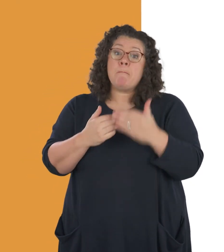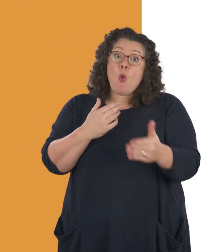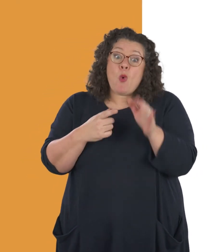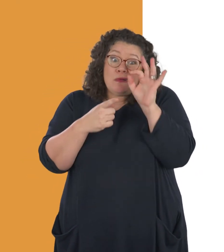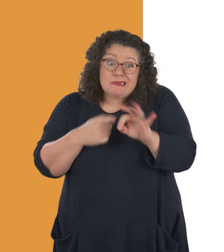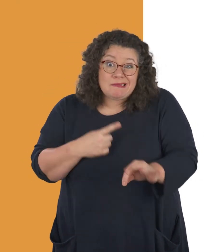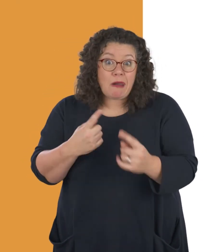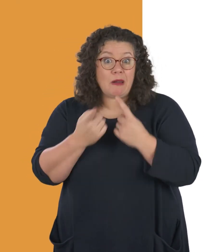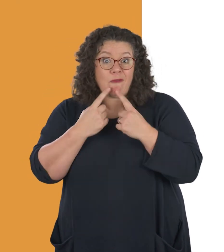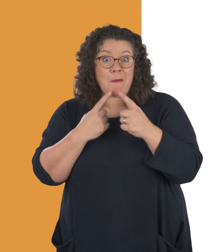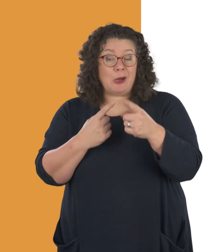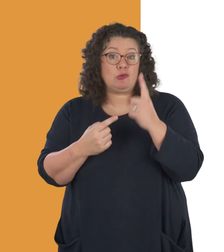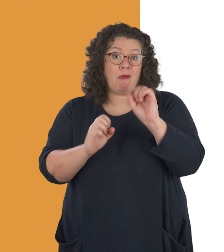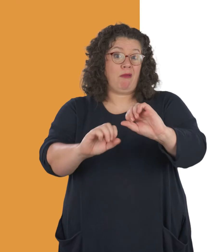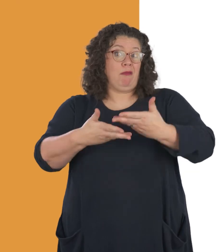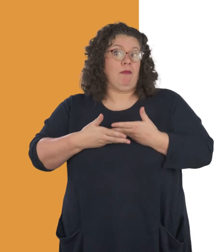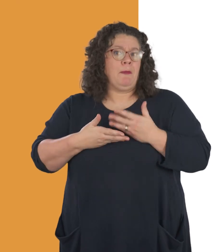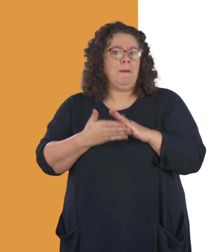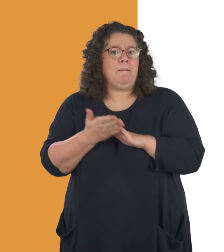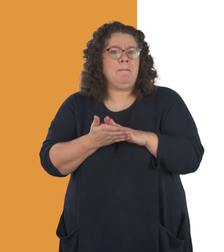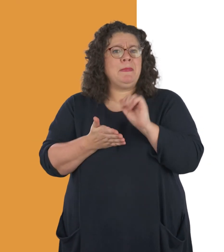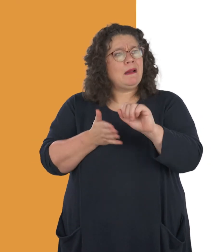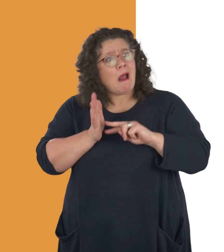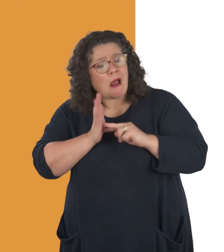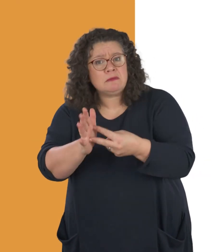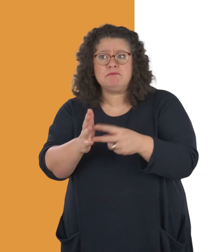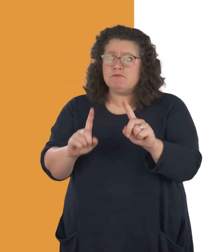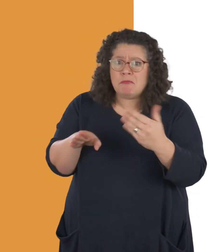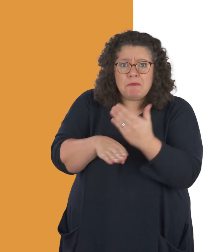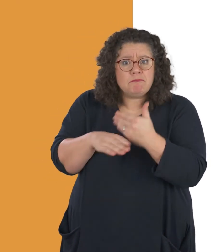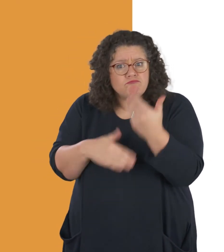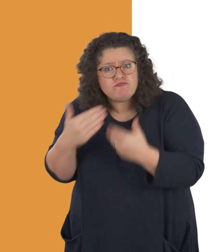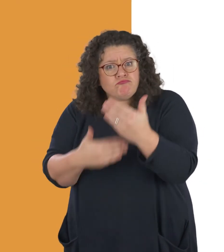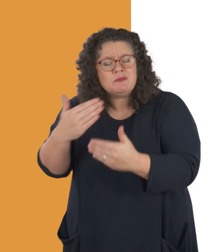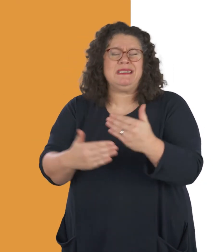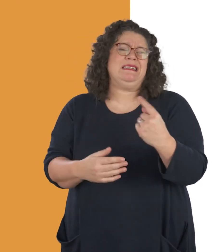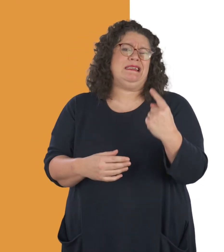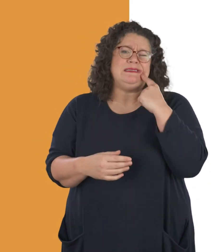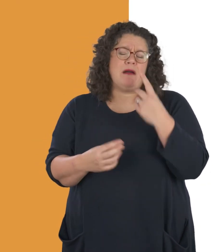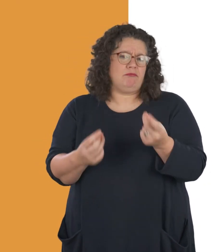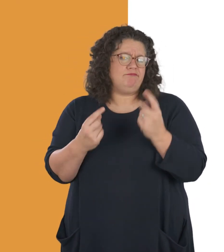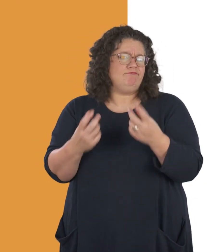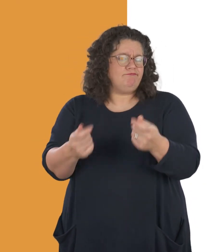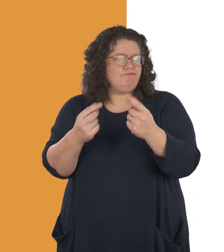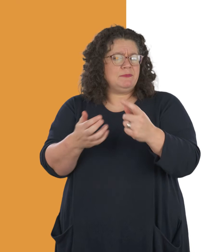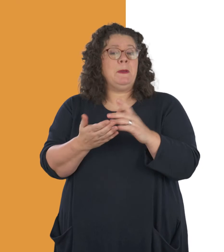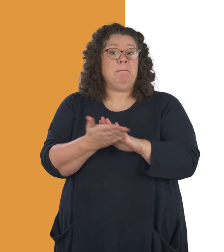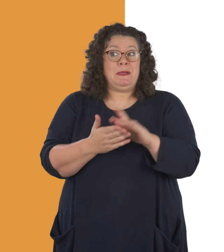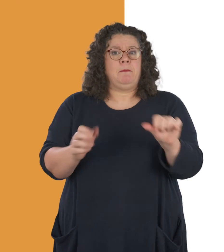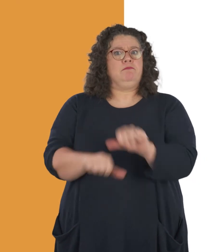you are able to provide about your planned campaigning activities, the easier and quicker we will be able to ensure any support awarded can